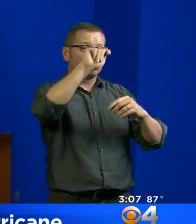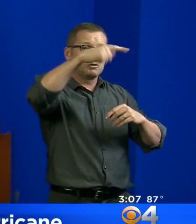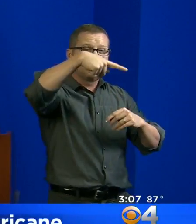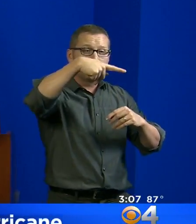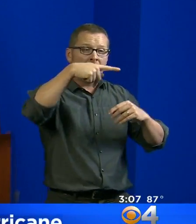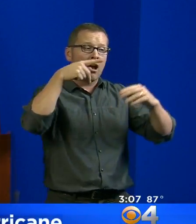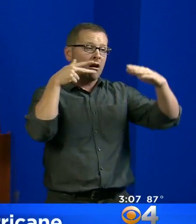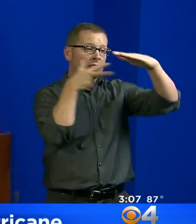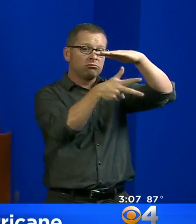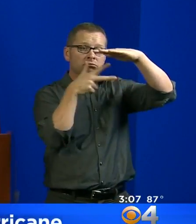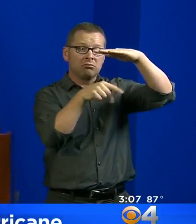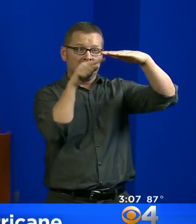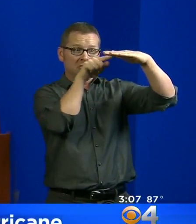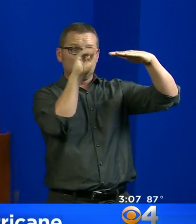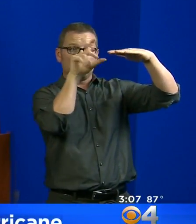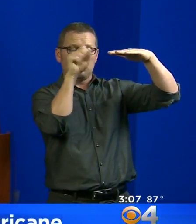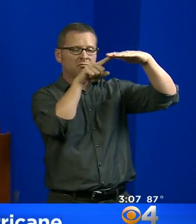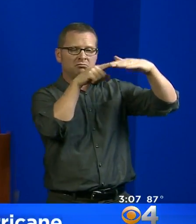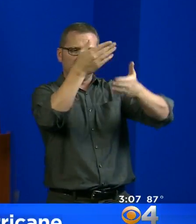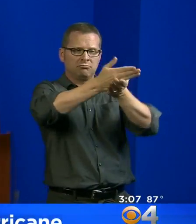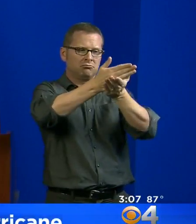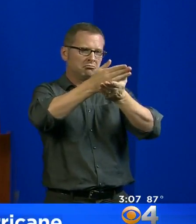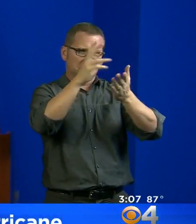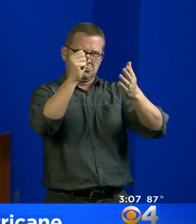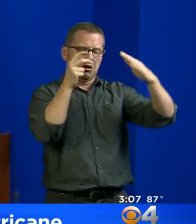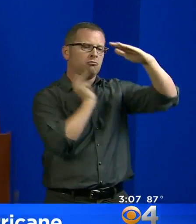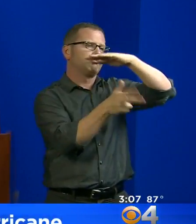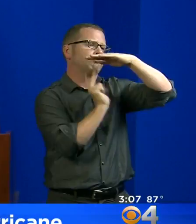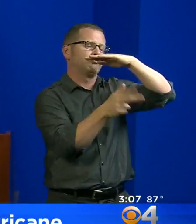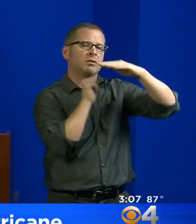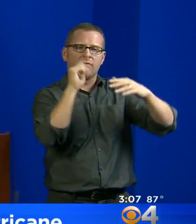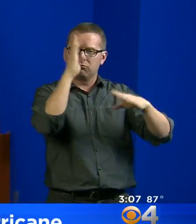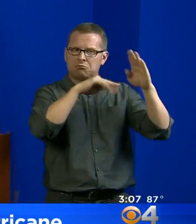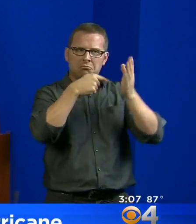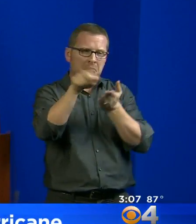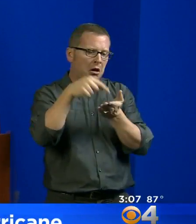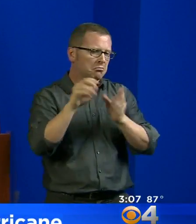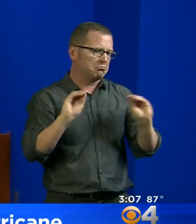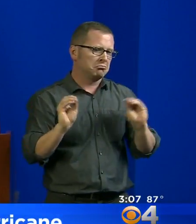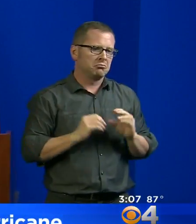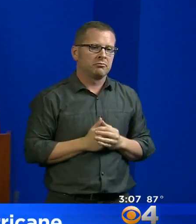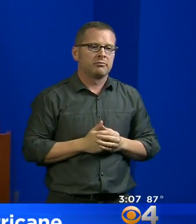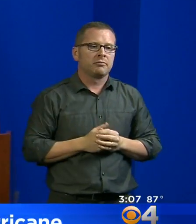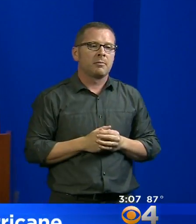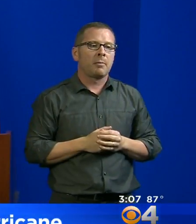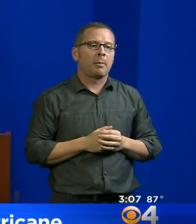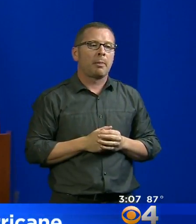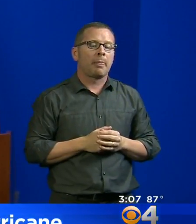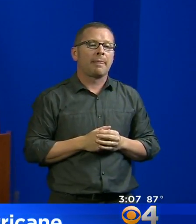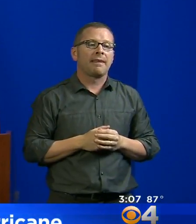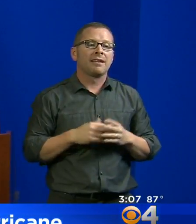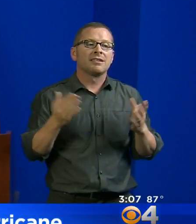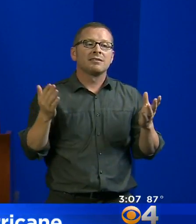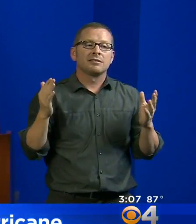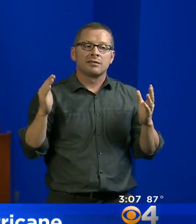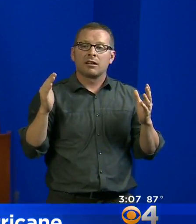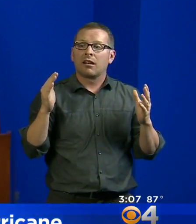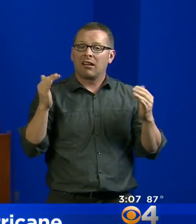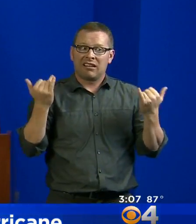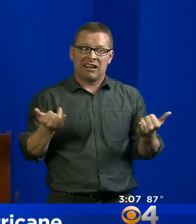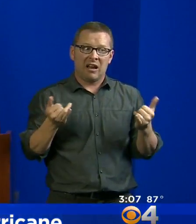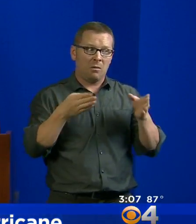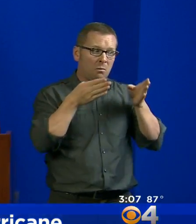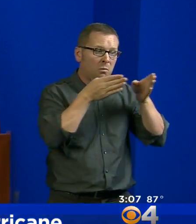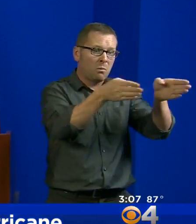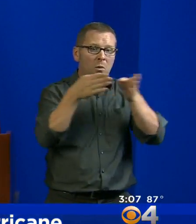clearance immediately after the storm. Please stay connected to your favorite news source for information and updates. Watch